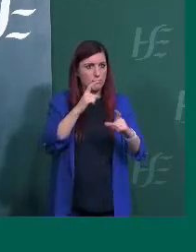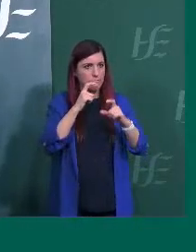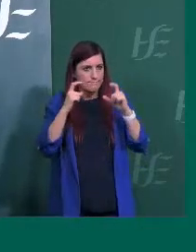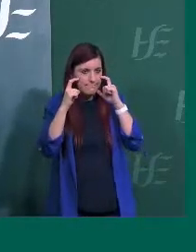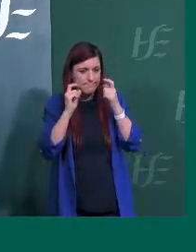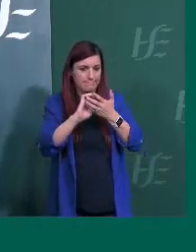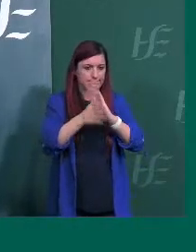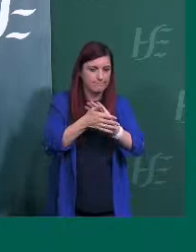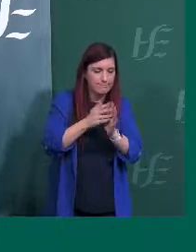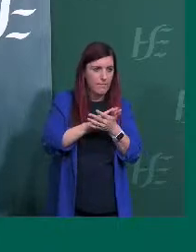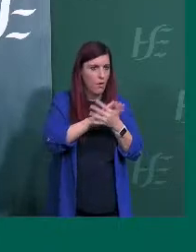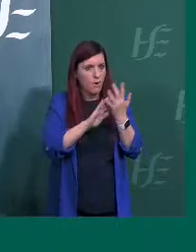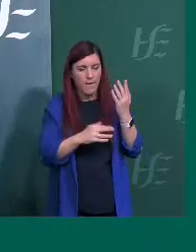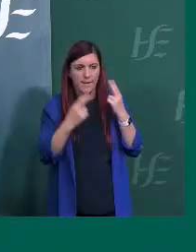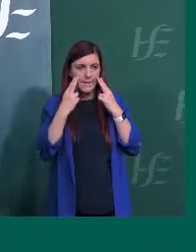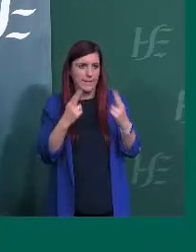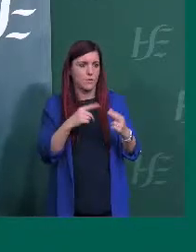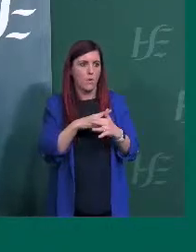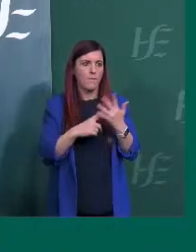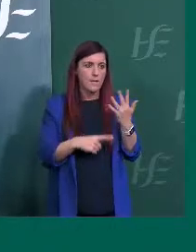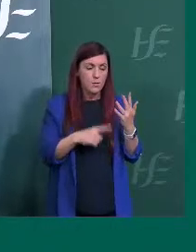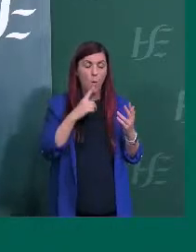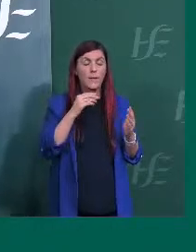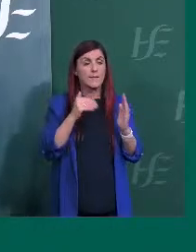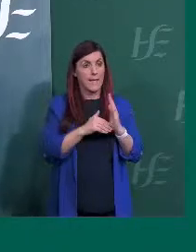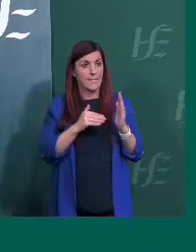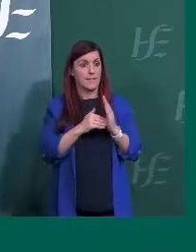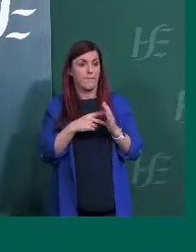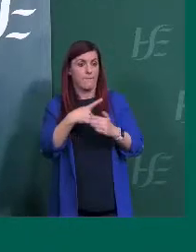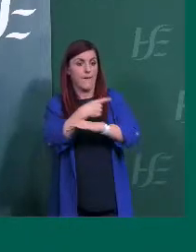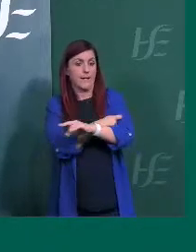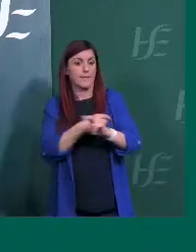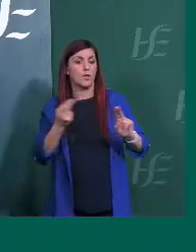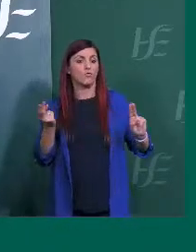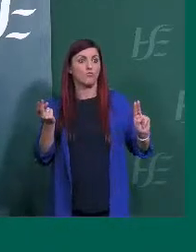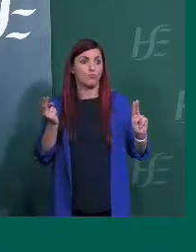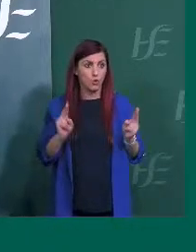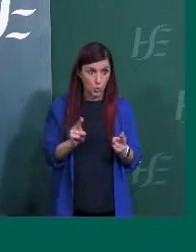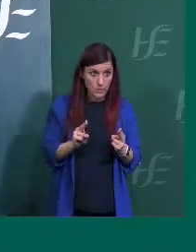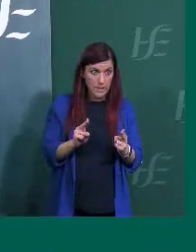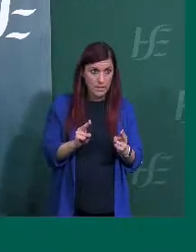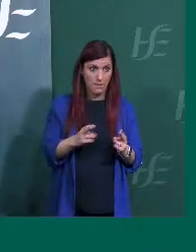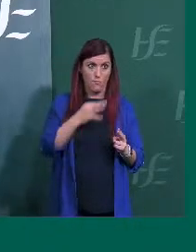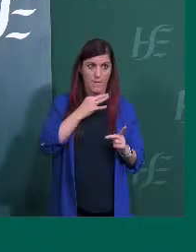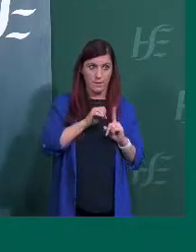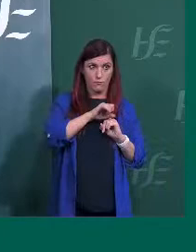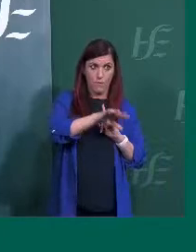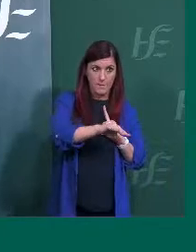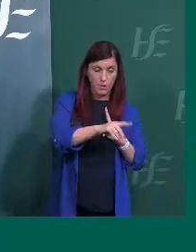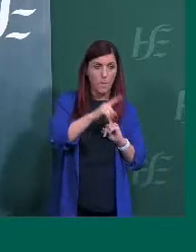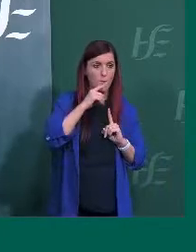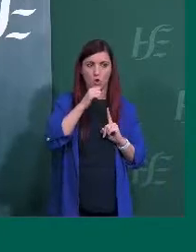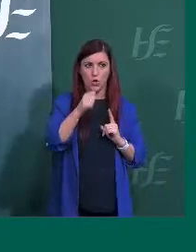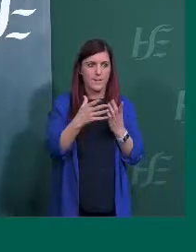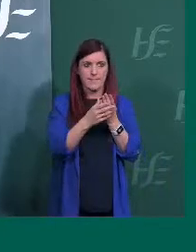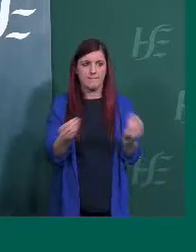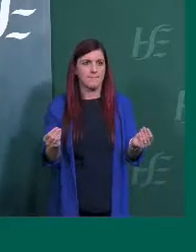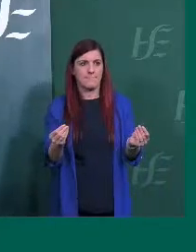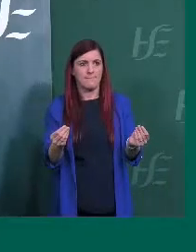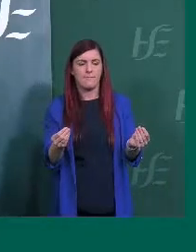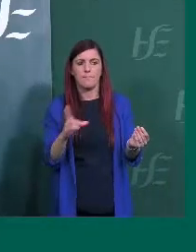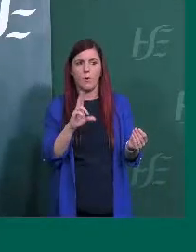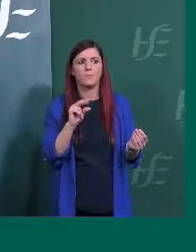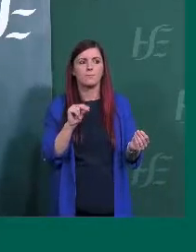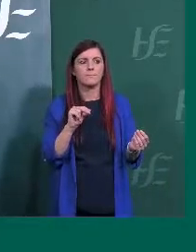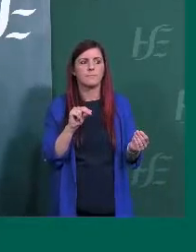important. So vaccination reduces but doesn't eliminate the risk of transmission from cases that come into the house. But if you were